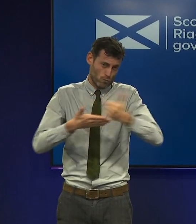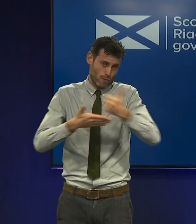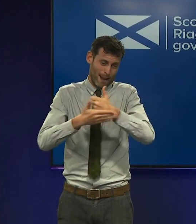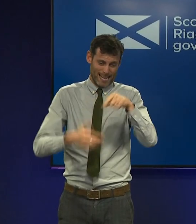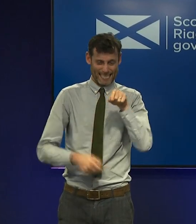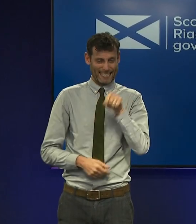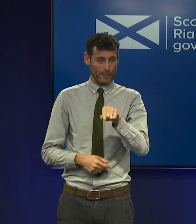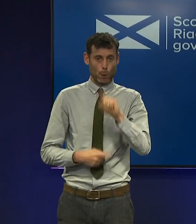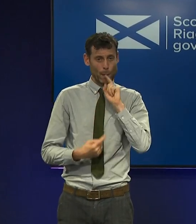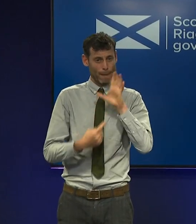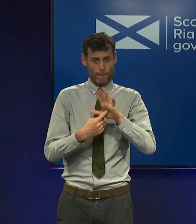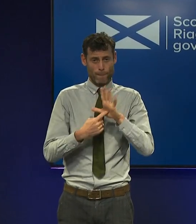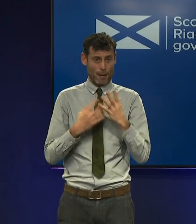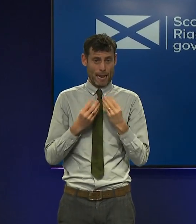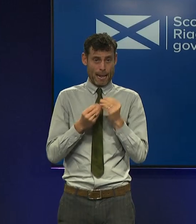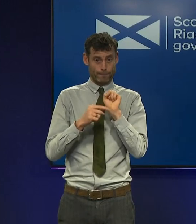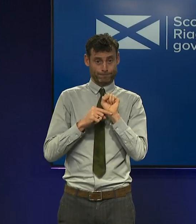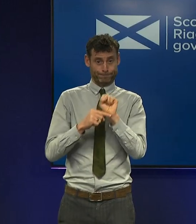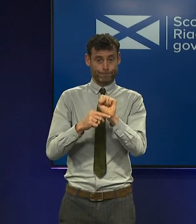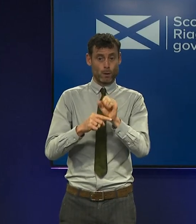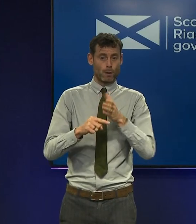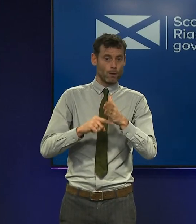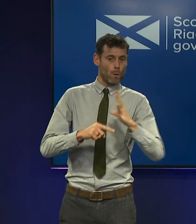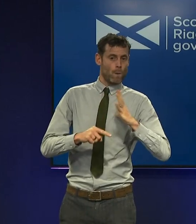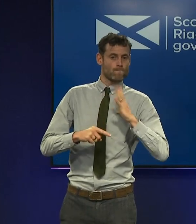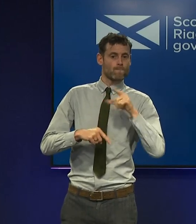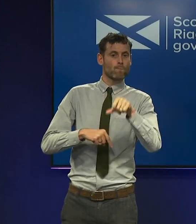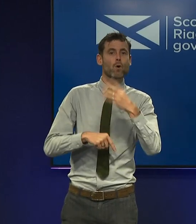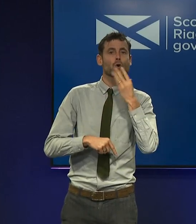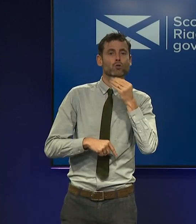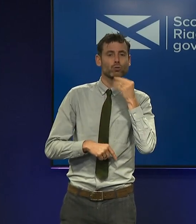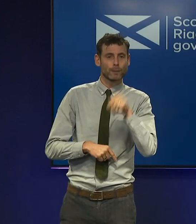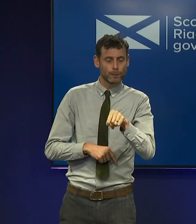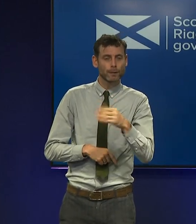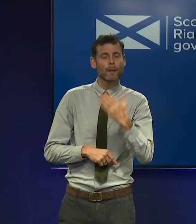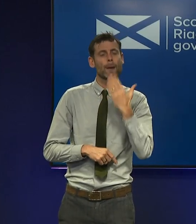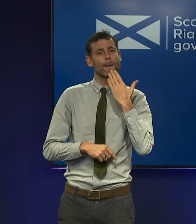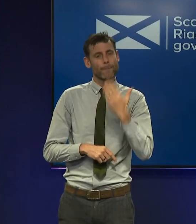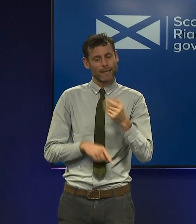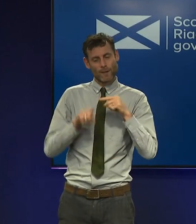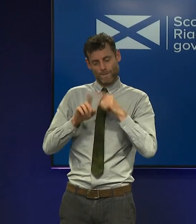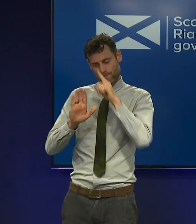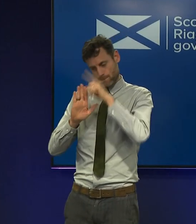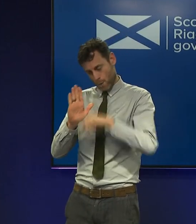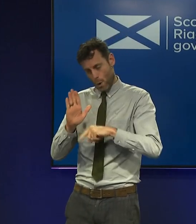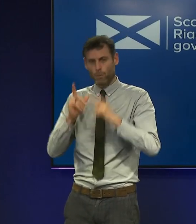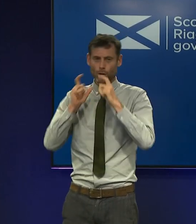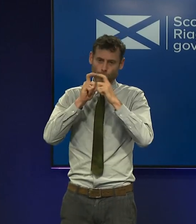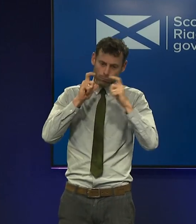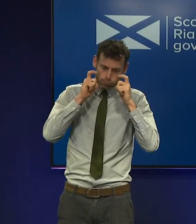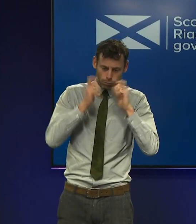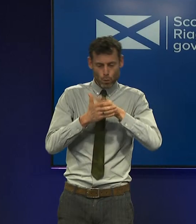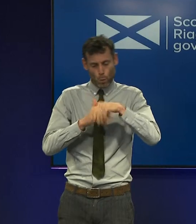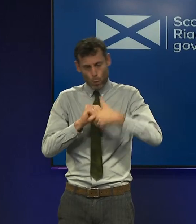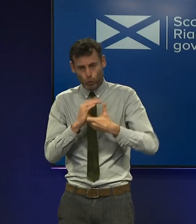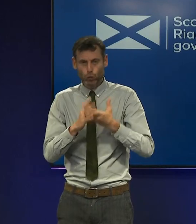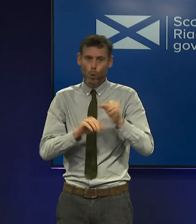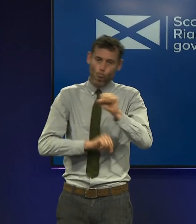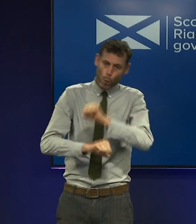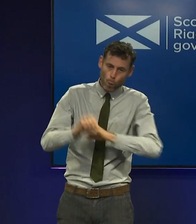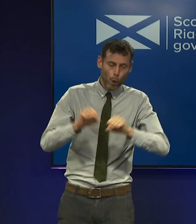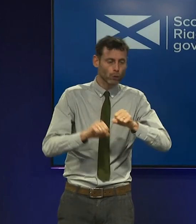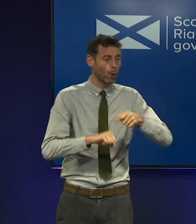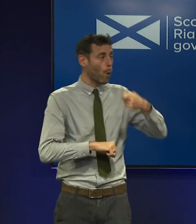important protection, particularly over the festive period. And please do all of the things we know make a difference. Wear your face covering, wash your hands, keep your